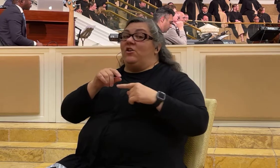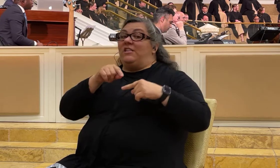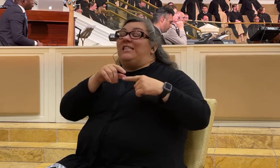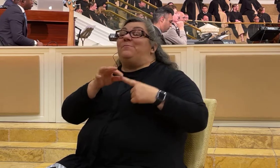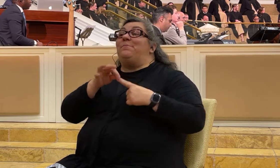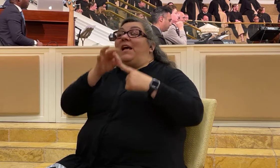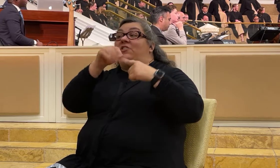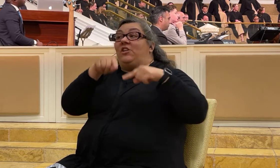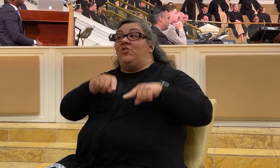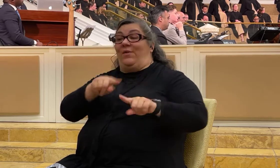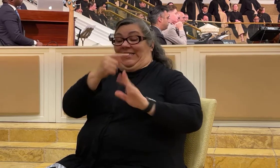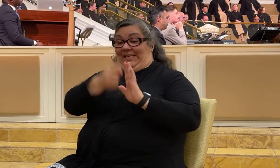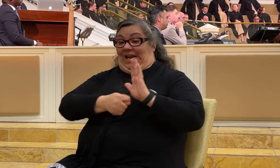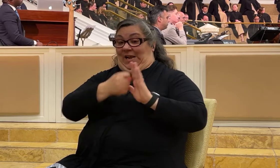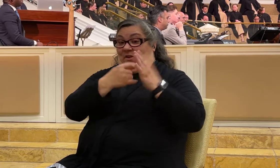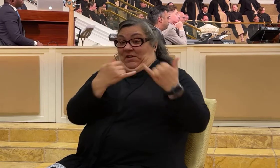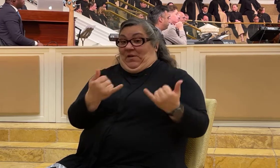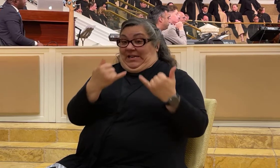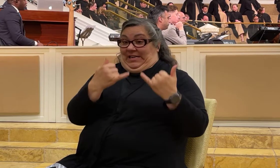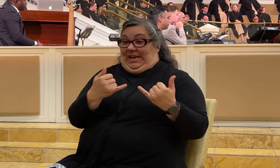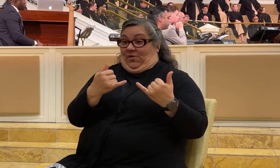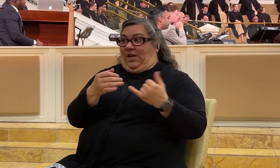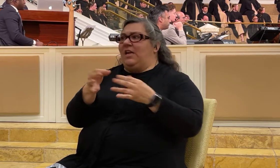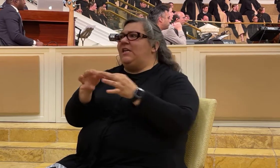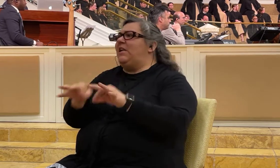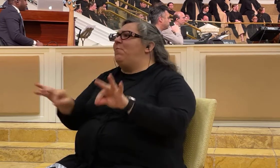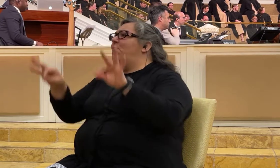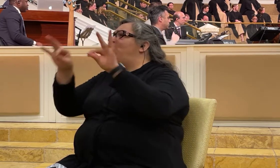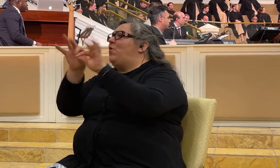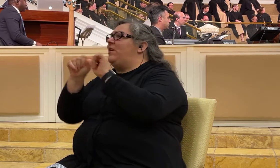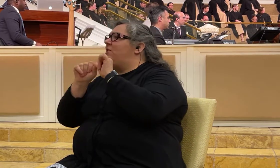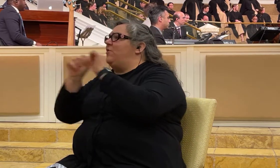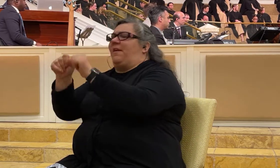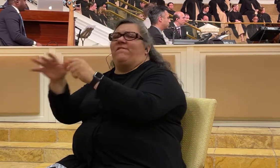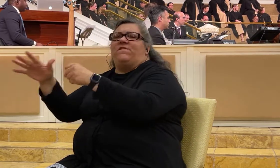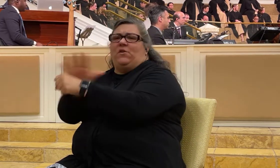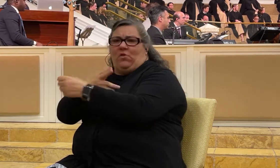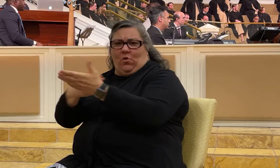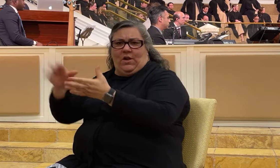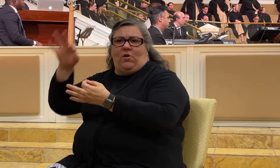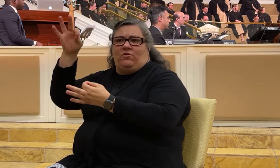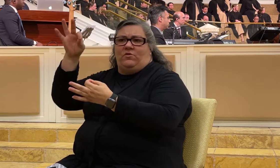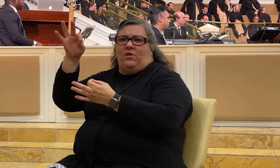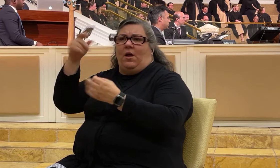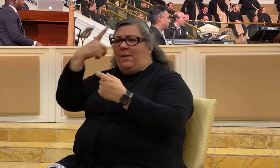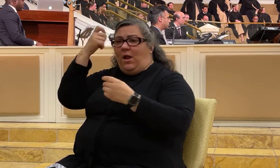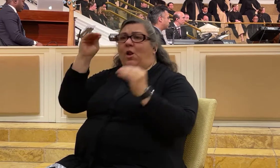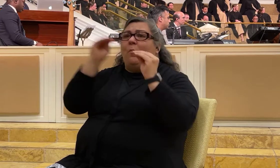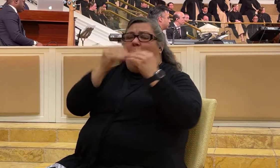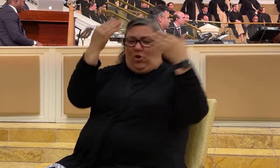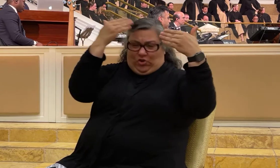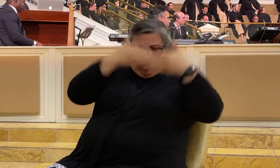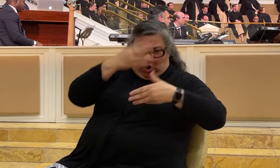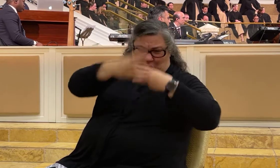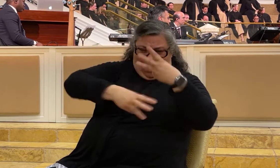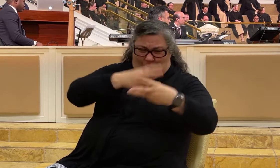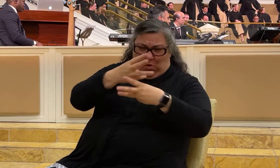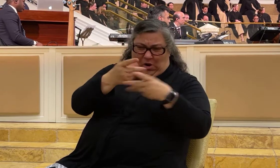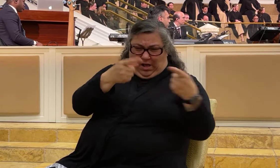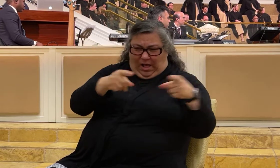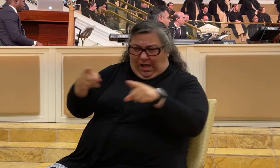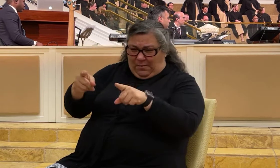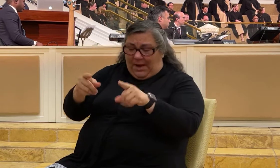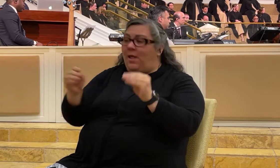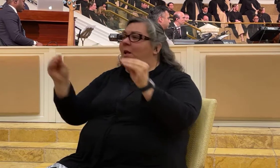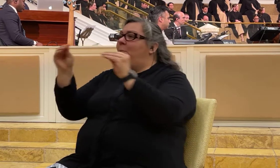especially important that we are filled with the Spirit. Because the darker it gets, the more supernatural miracles you're going to see